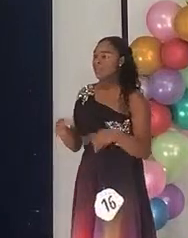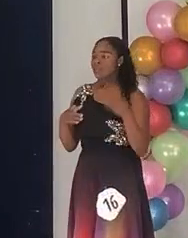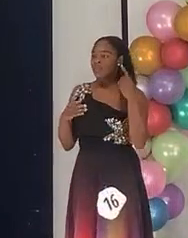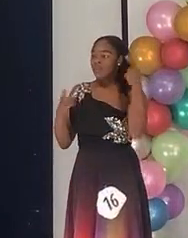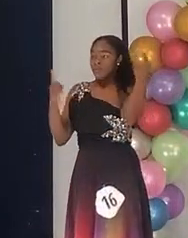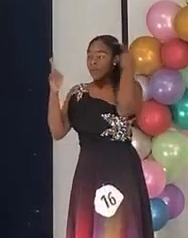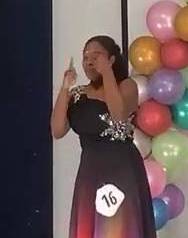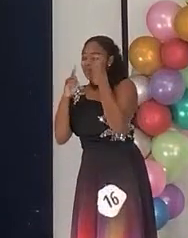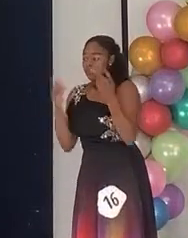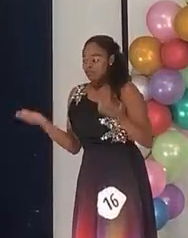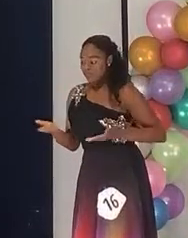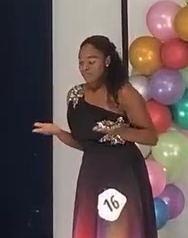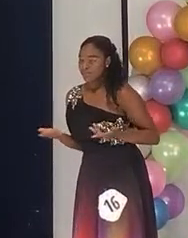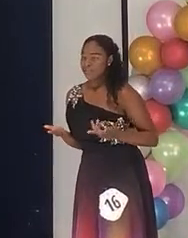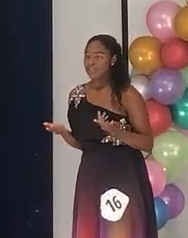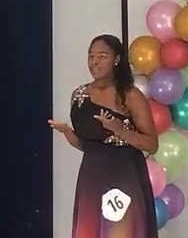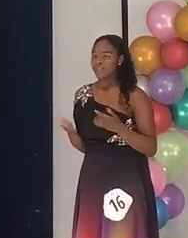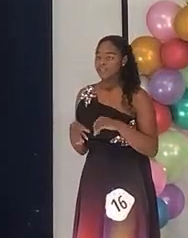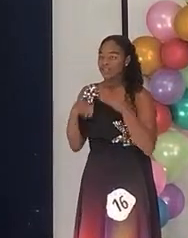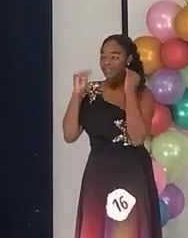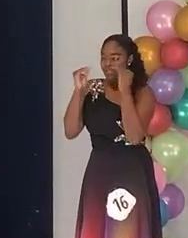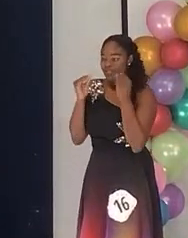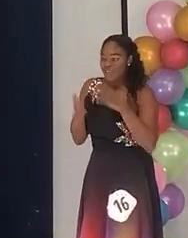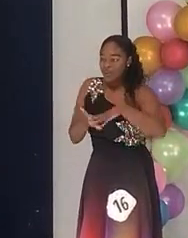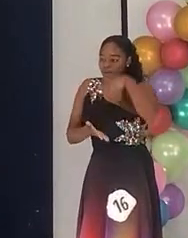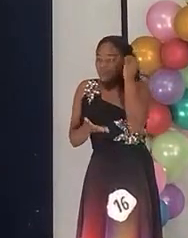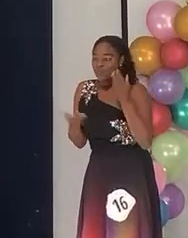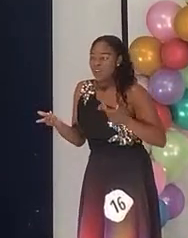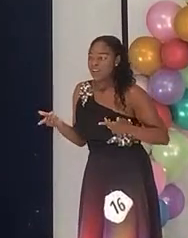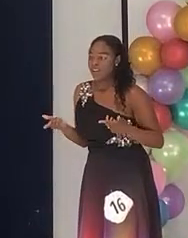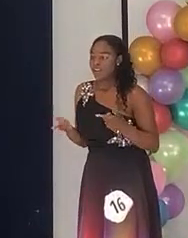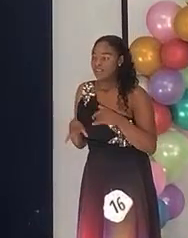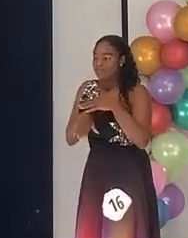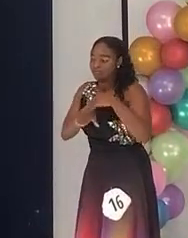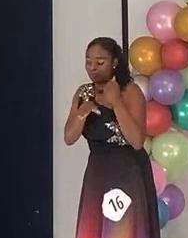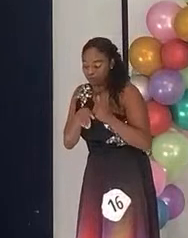If you could tell us what it is you would like to accomplish in the future. I would like to be